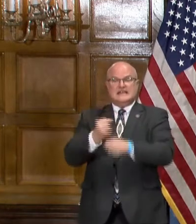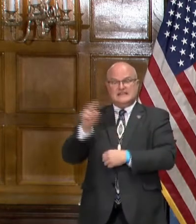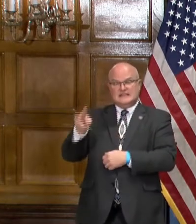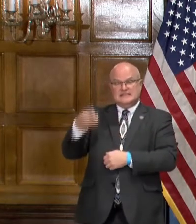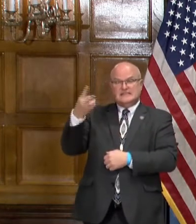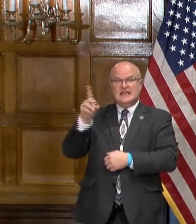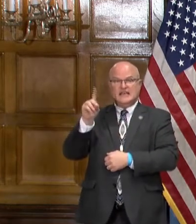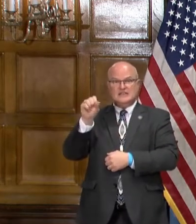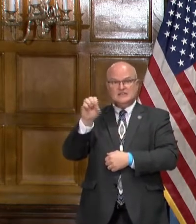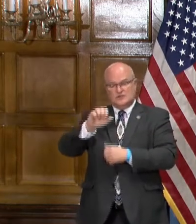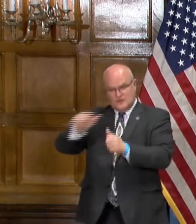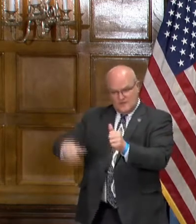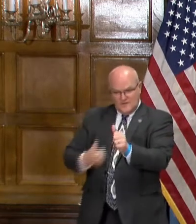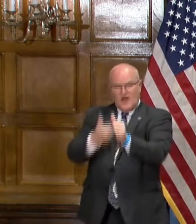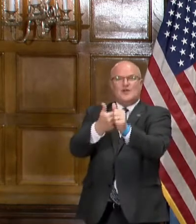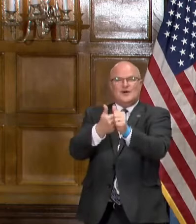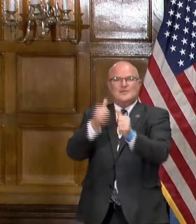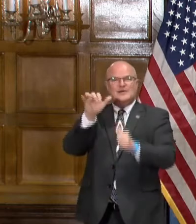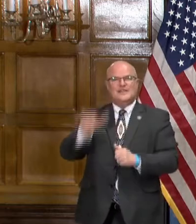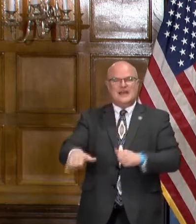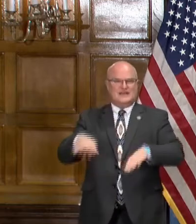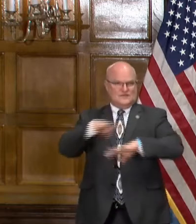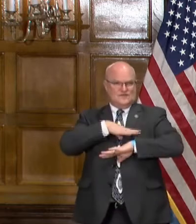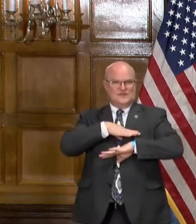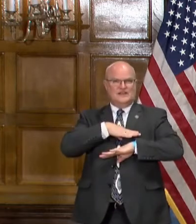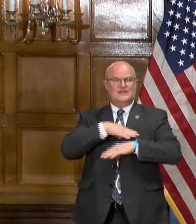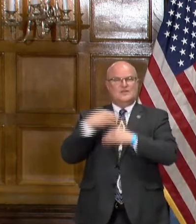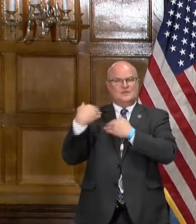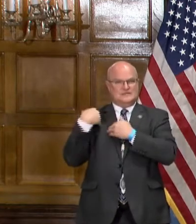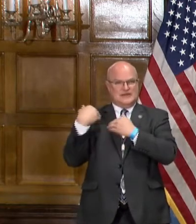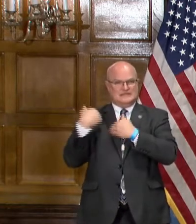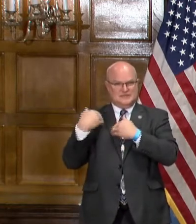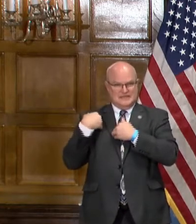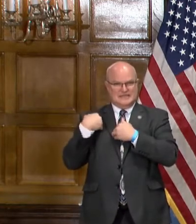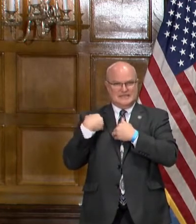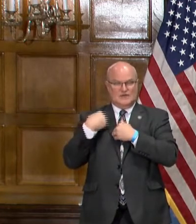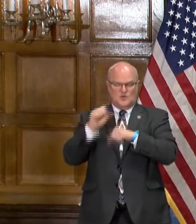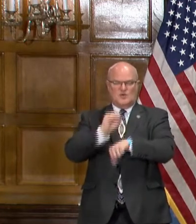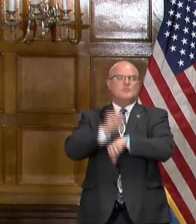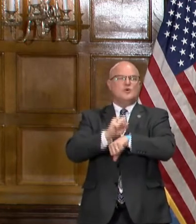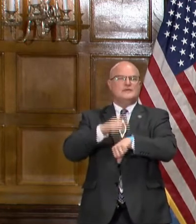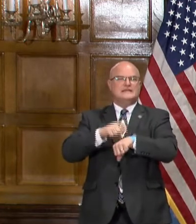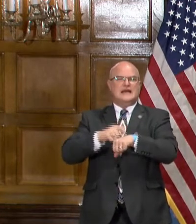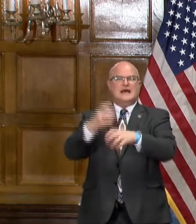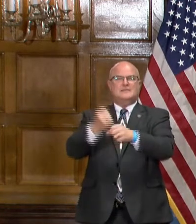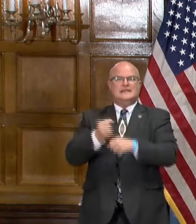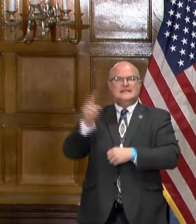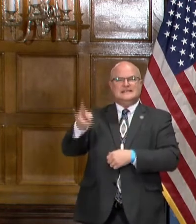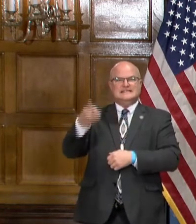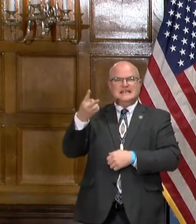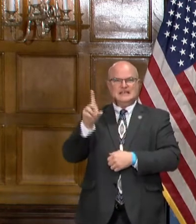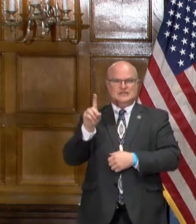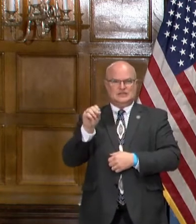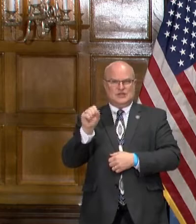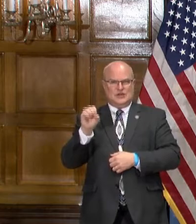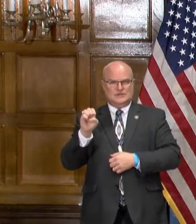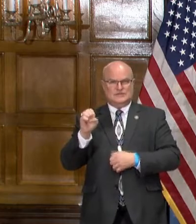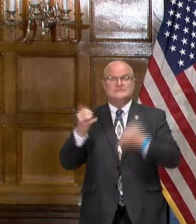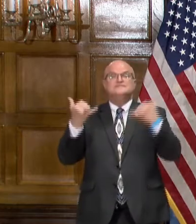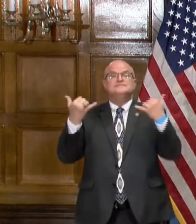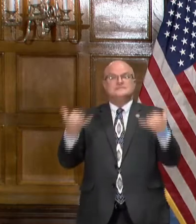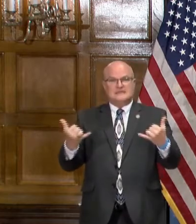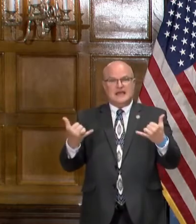make sure you follow up and fulfill your obligation or your appointment time to get that second dose. With that, let me